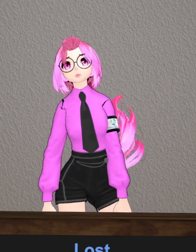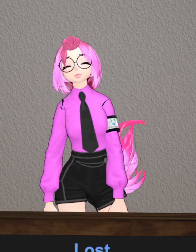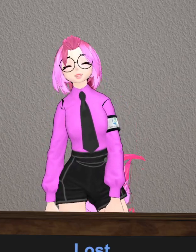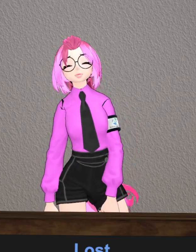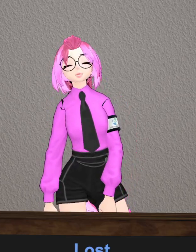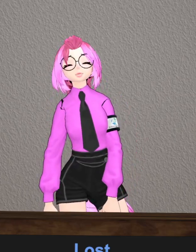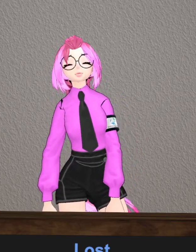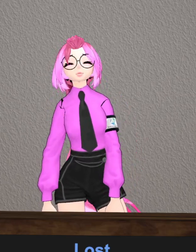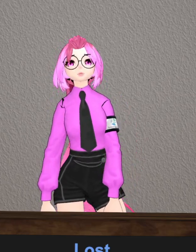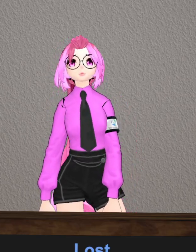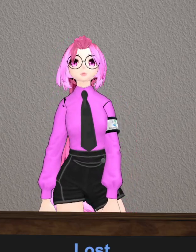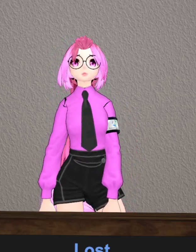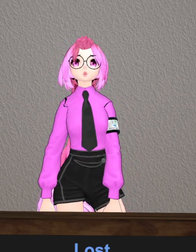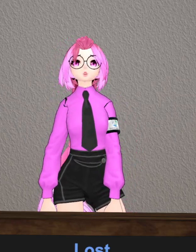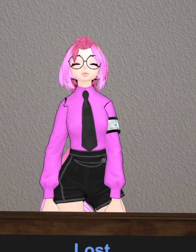headset.